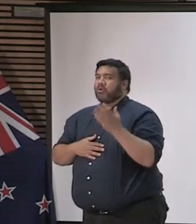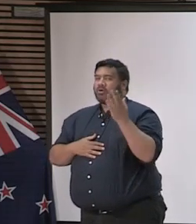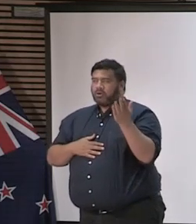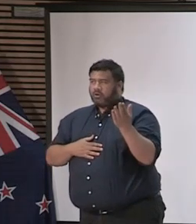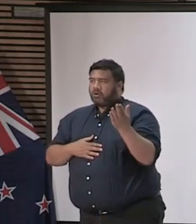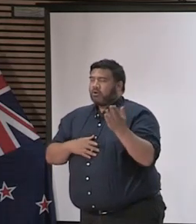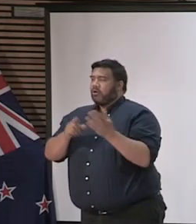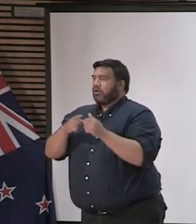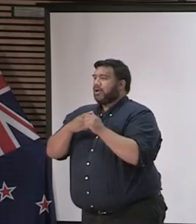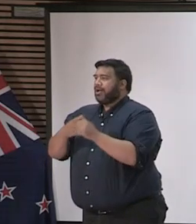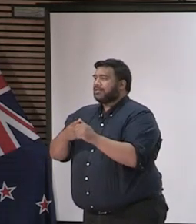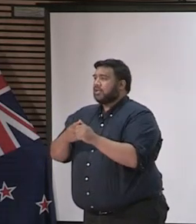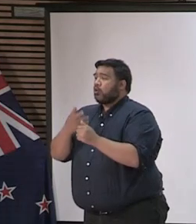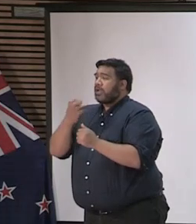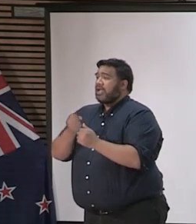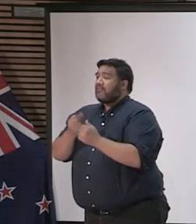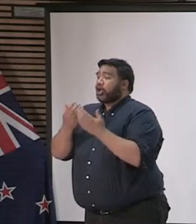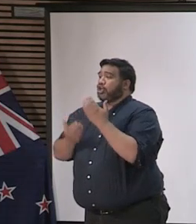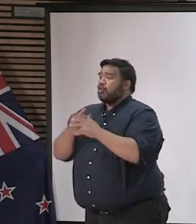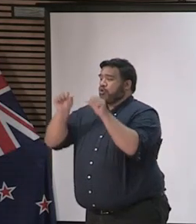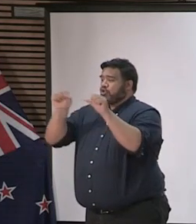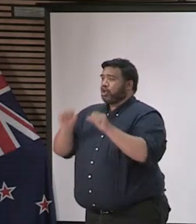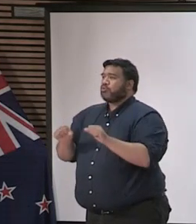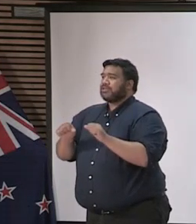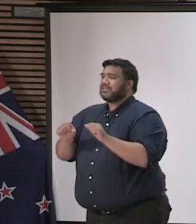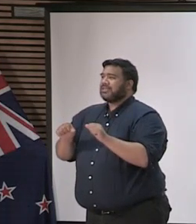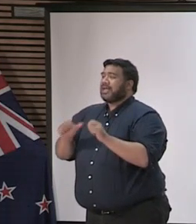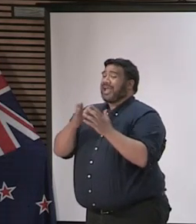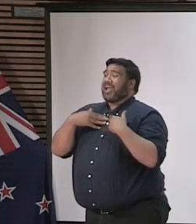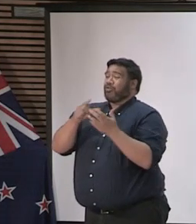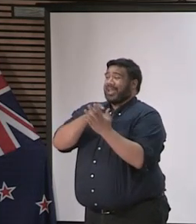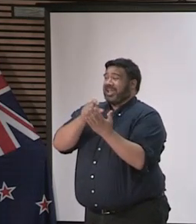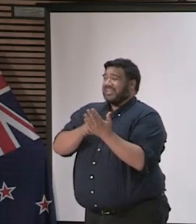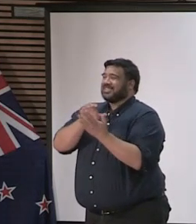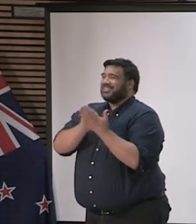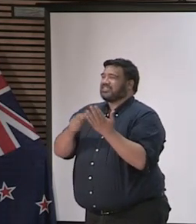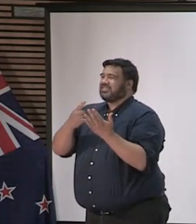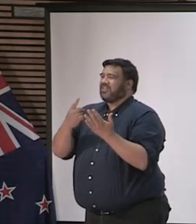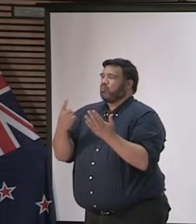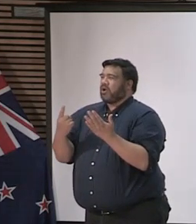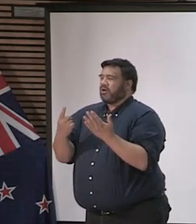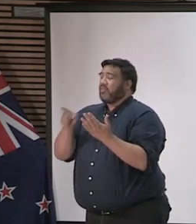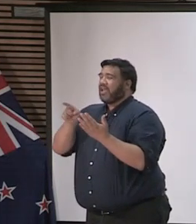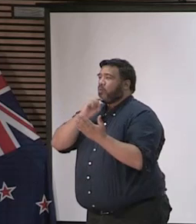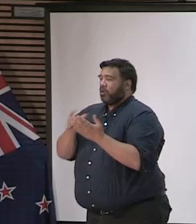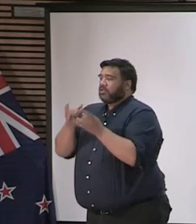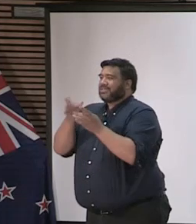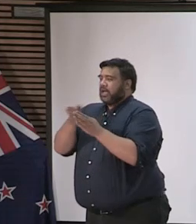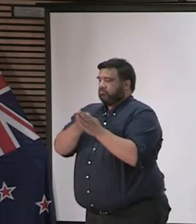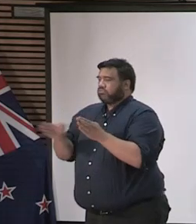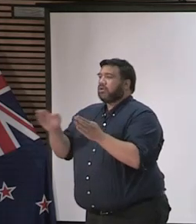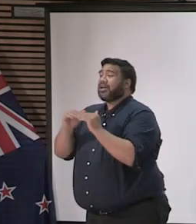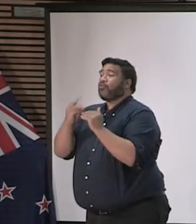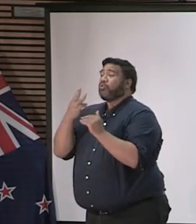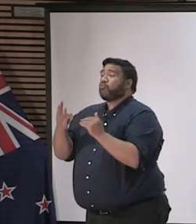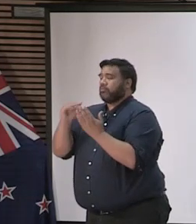new Section 71 notice under the Health Act that will apply under level 3. And yes, it will create the same legal